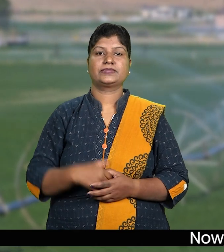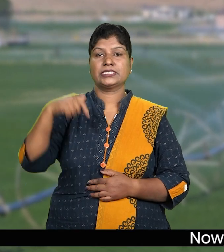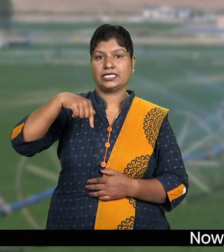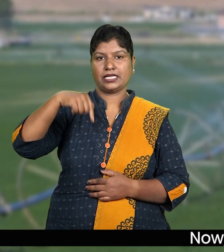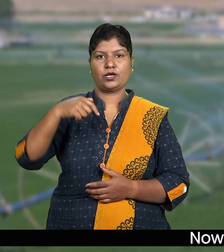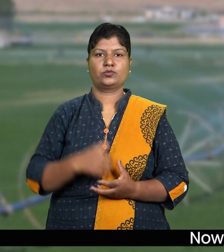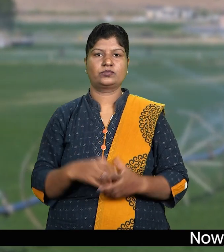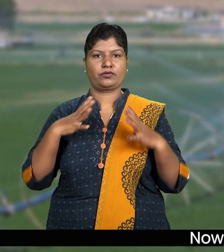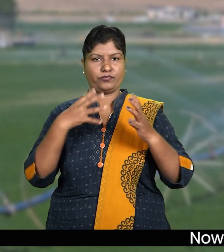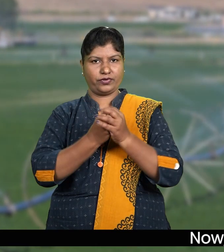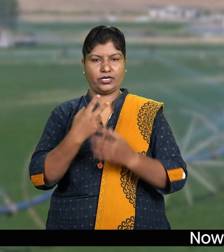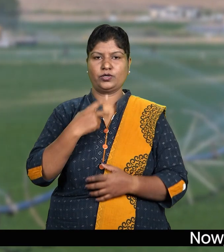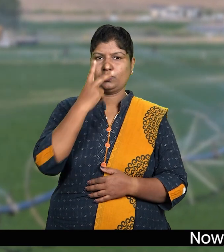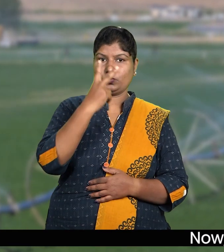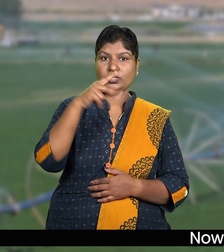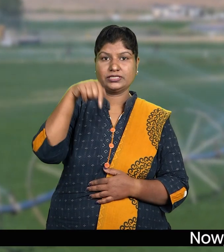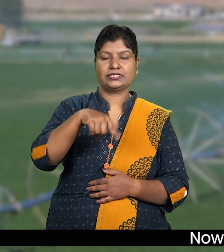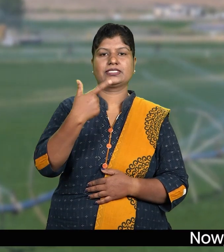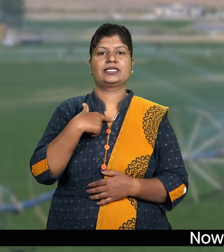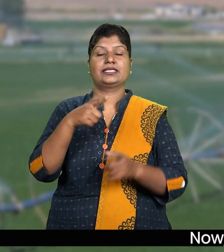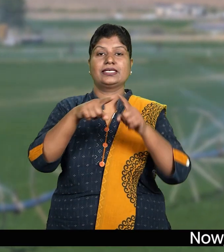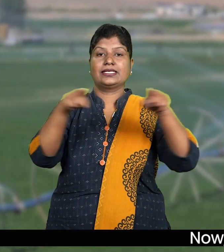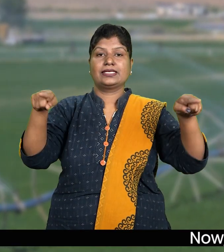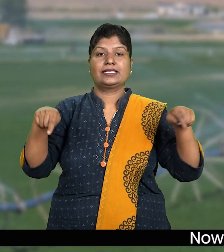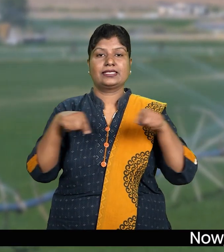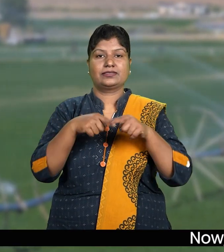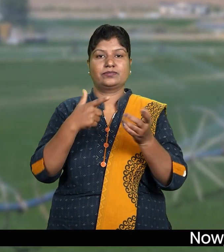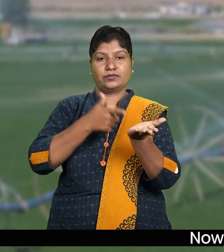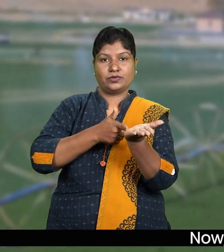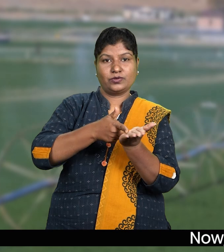Now we will look into irrigation.